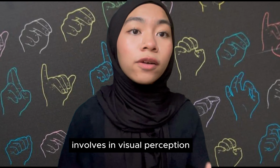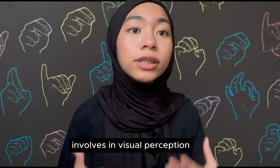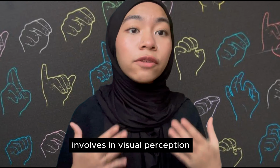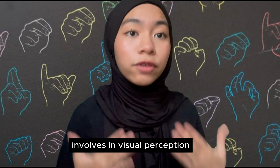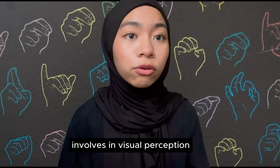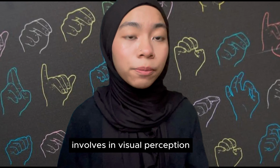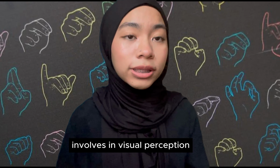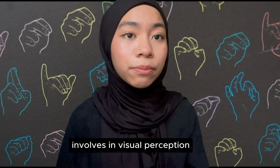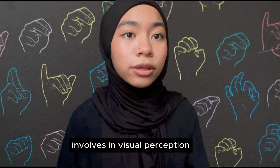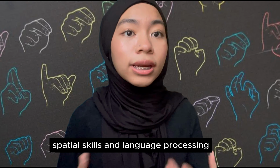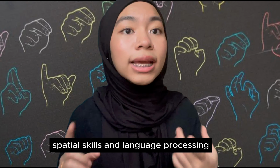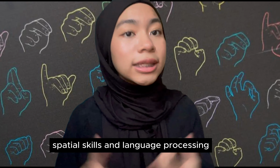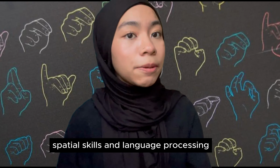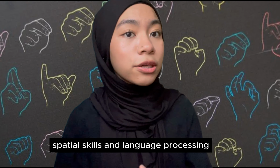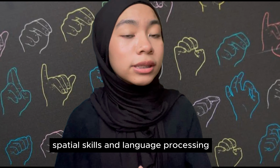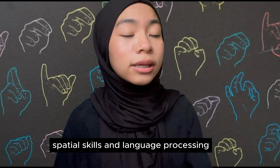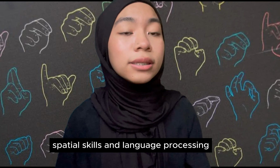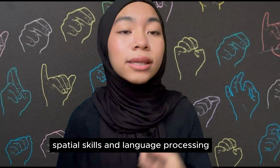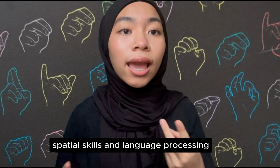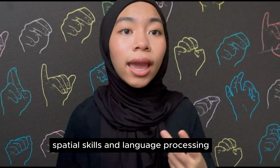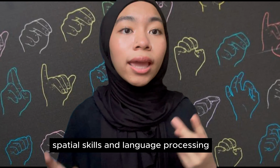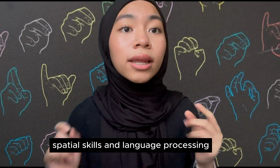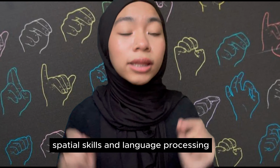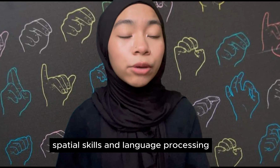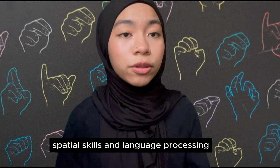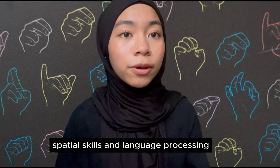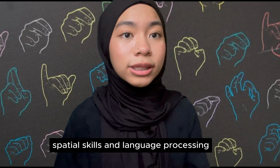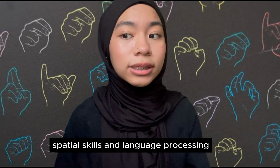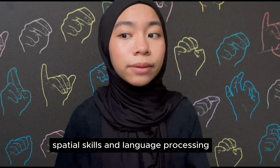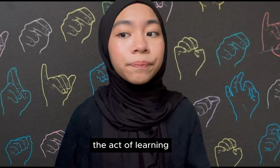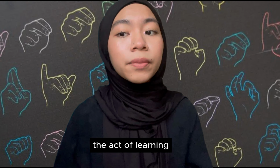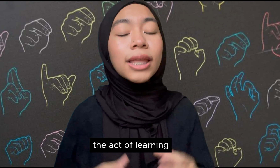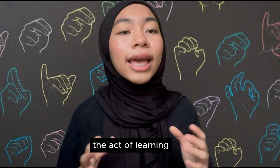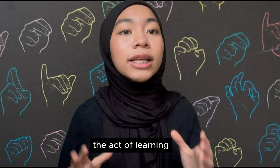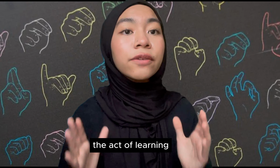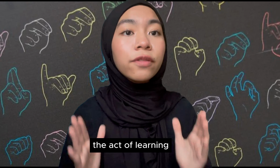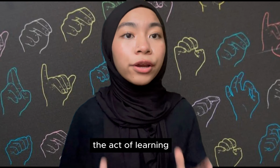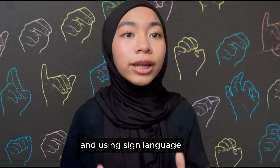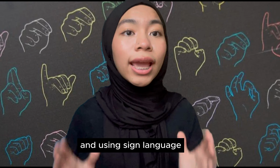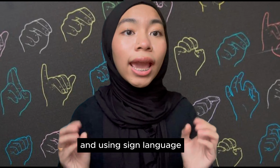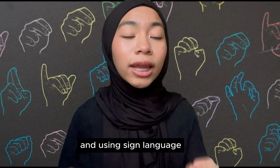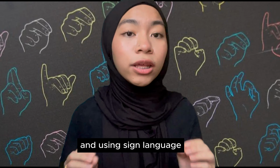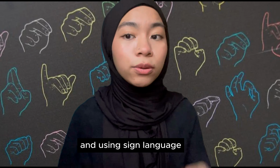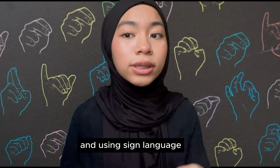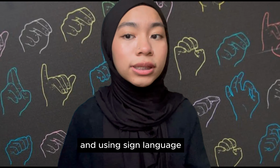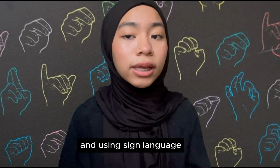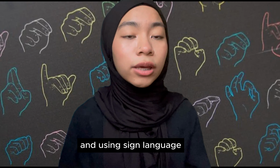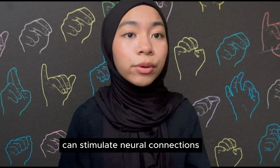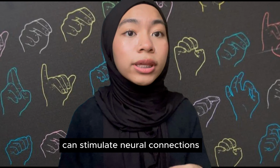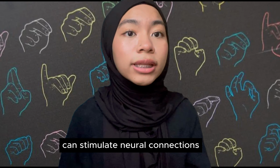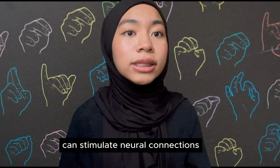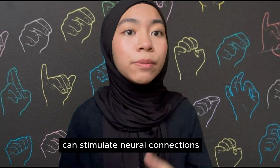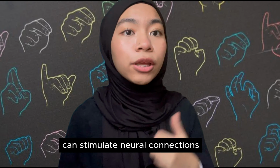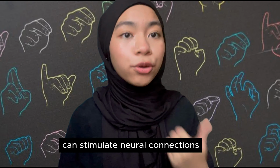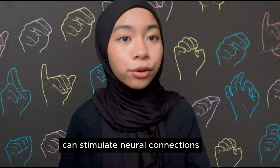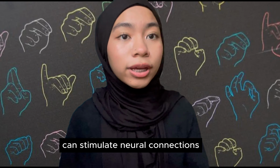in visual perception, spatial skills, and language processing. The acts of learning and using sign language can stimulate neural